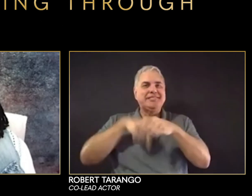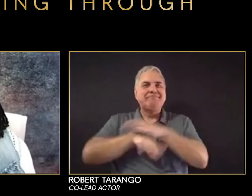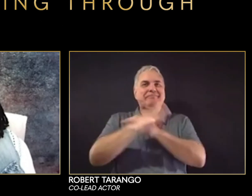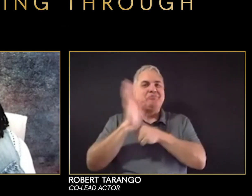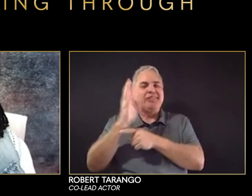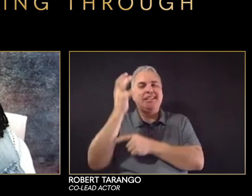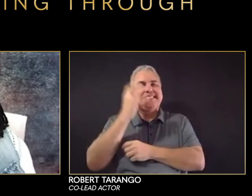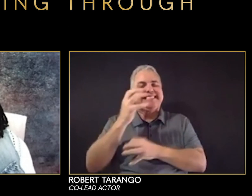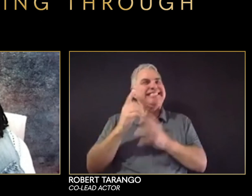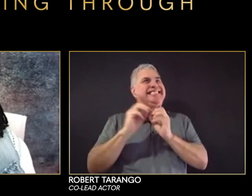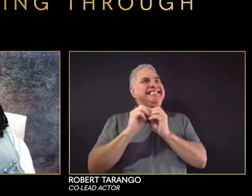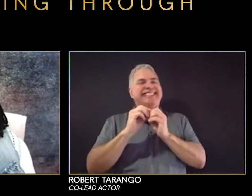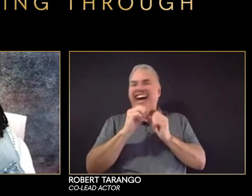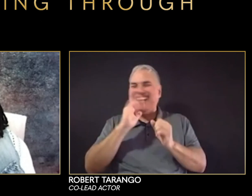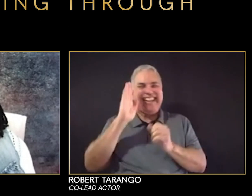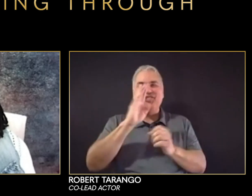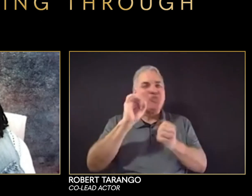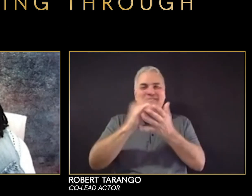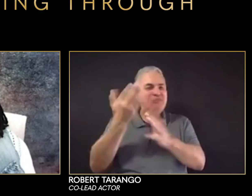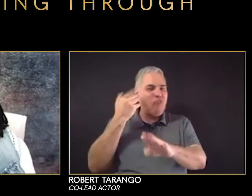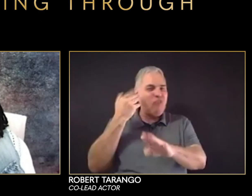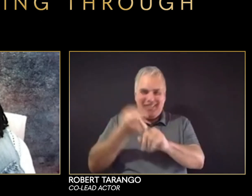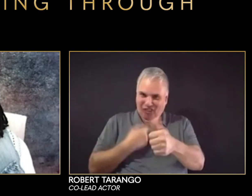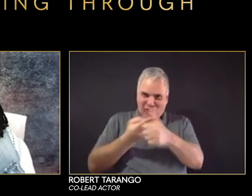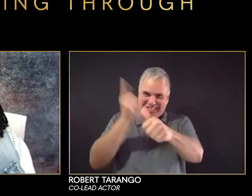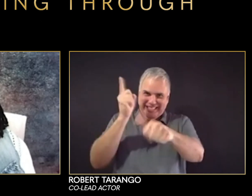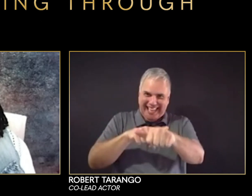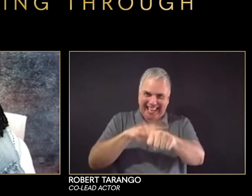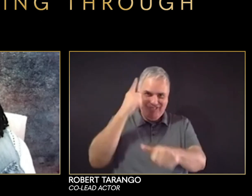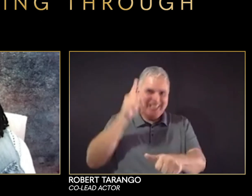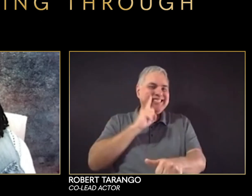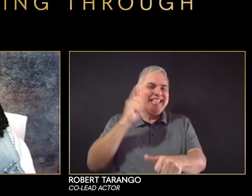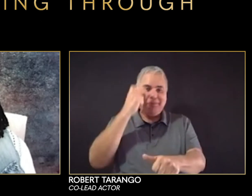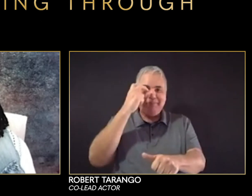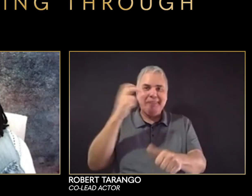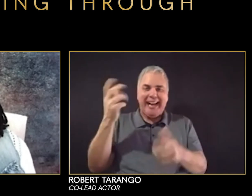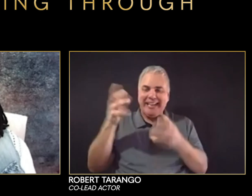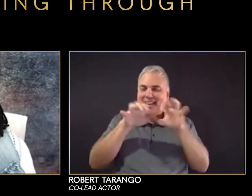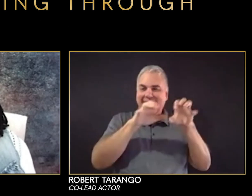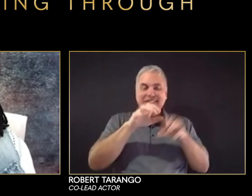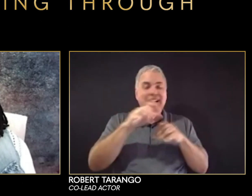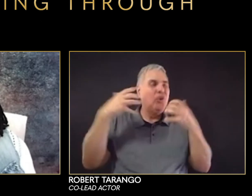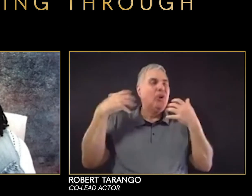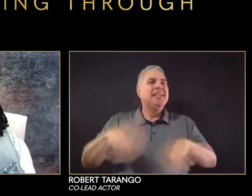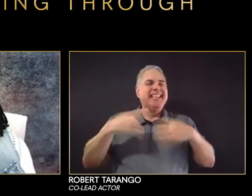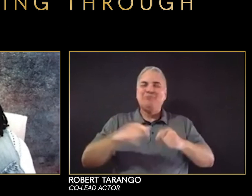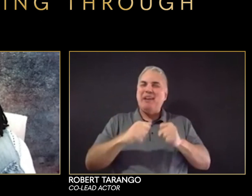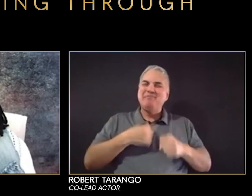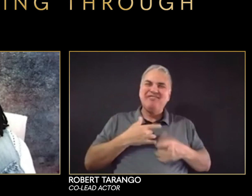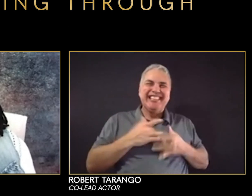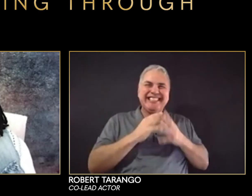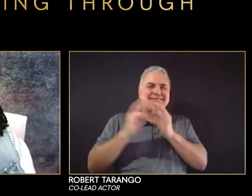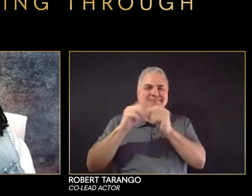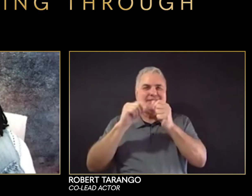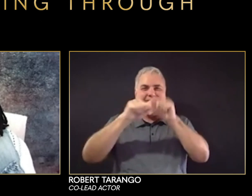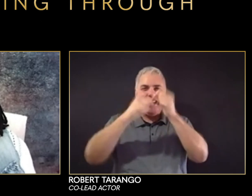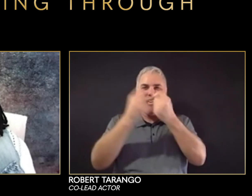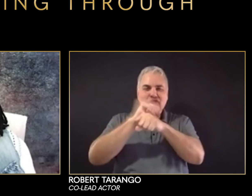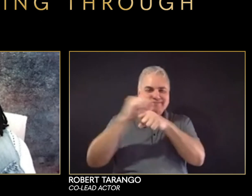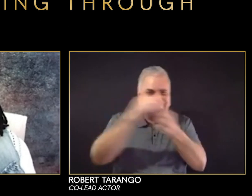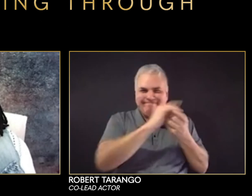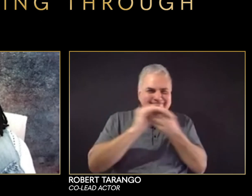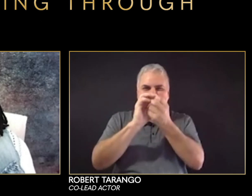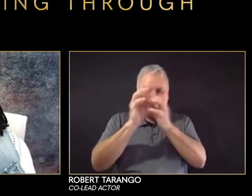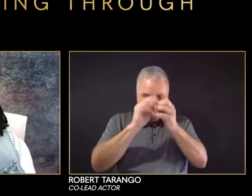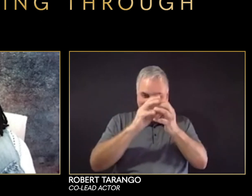in my heart, my gut, I knew this was right for me, that I can do it. And again, this is my first time ever acting. I have